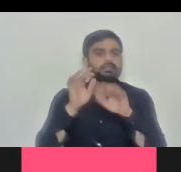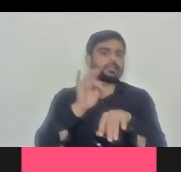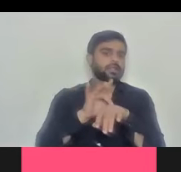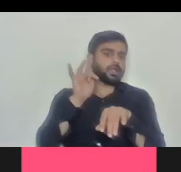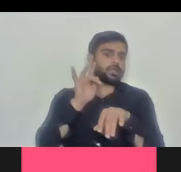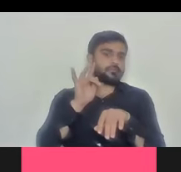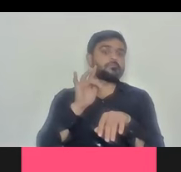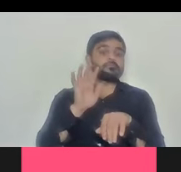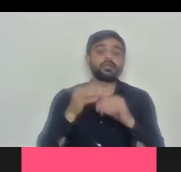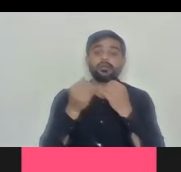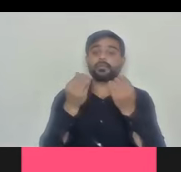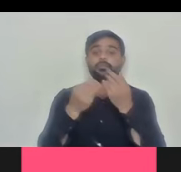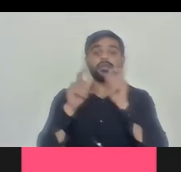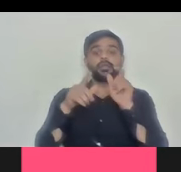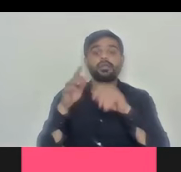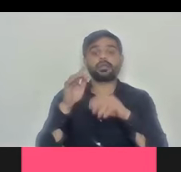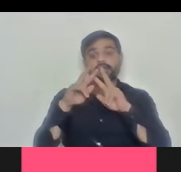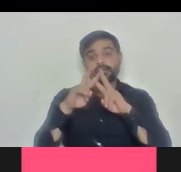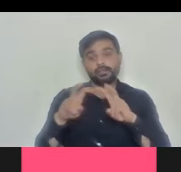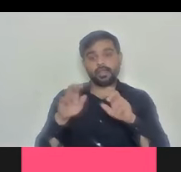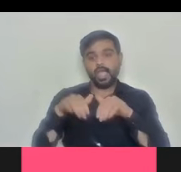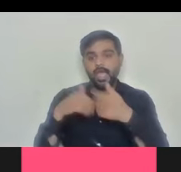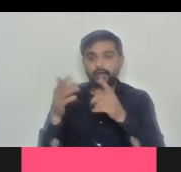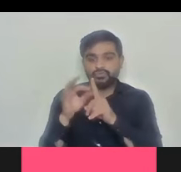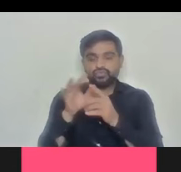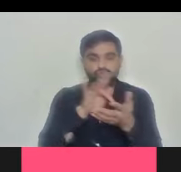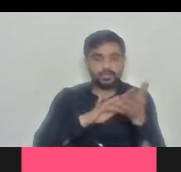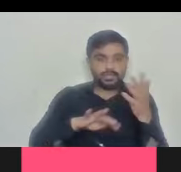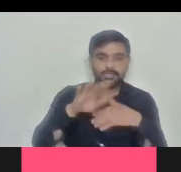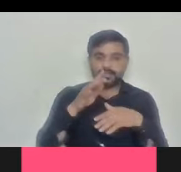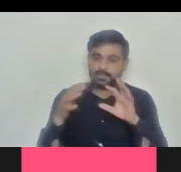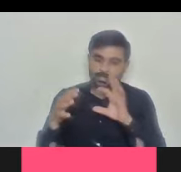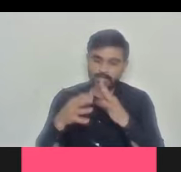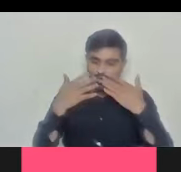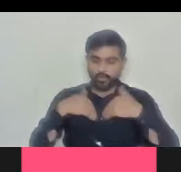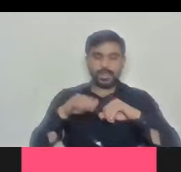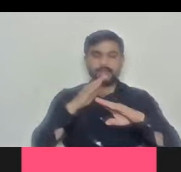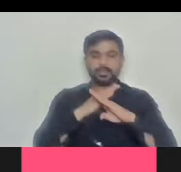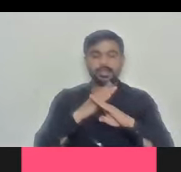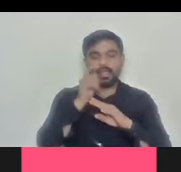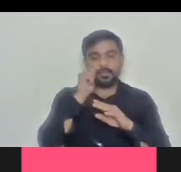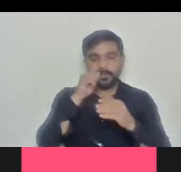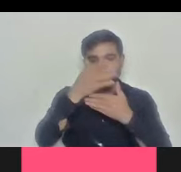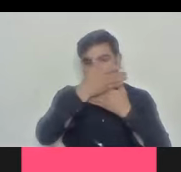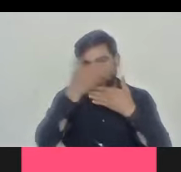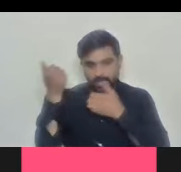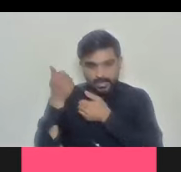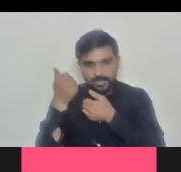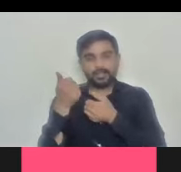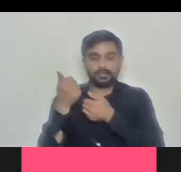For example, somebody researching or doing a research in the area of human trafficking, or maybe other things. It might